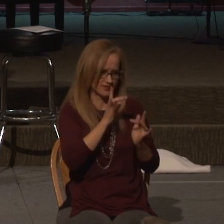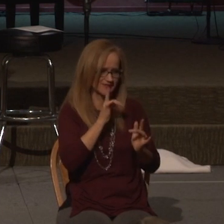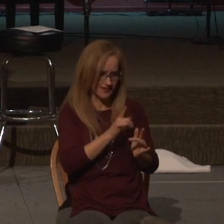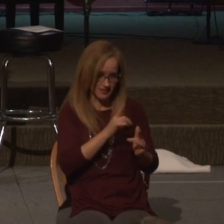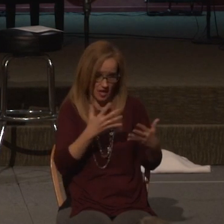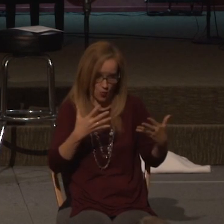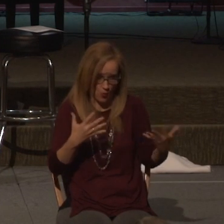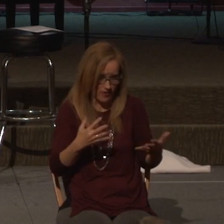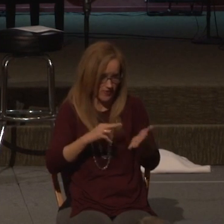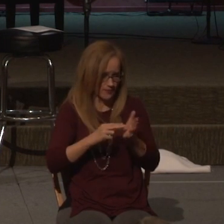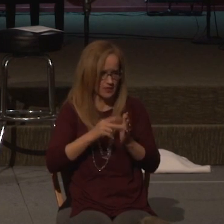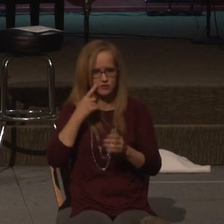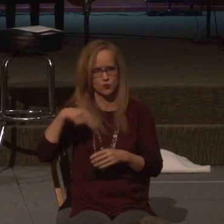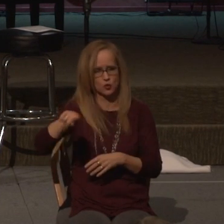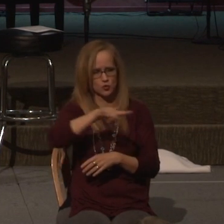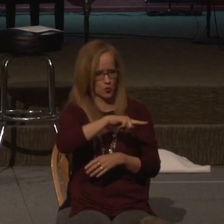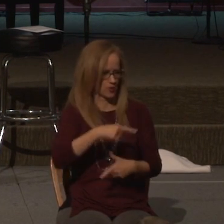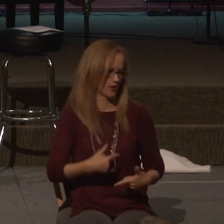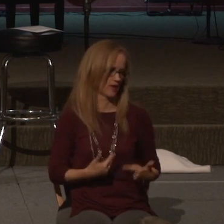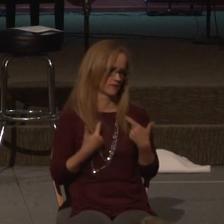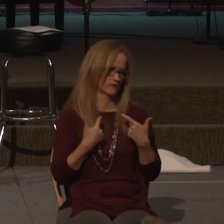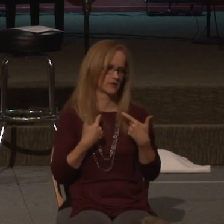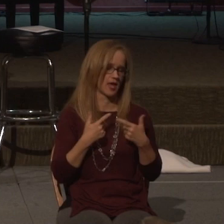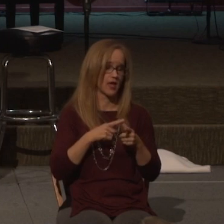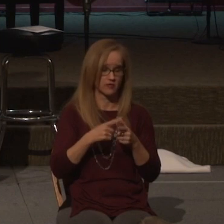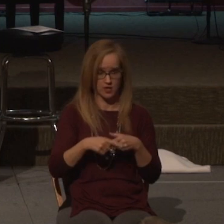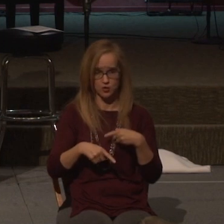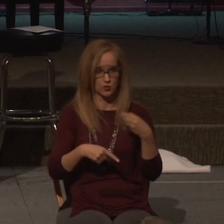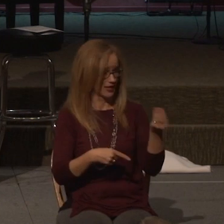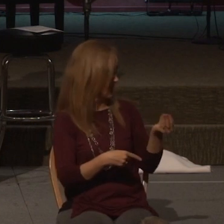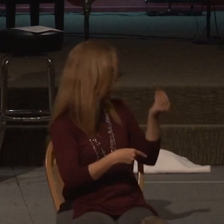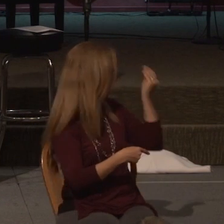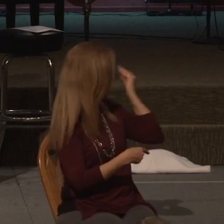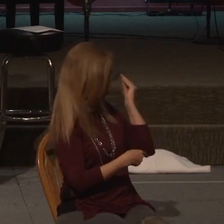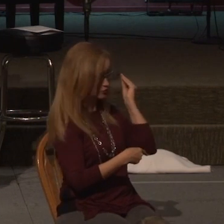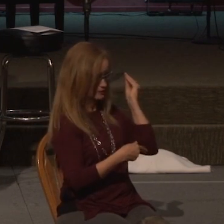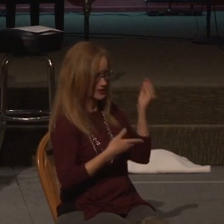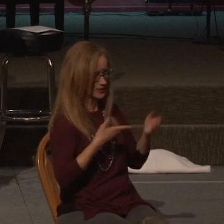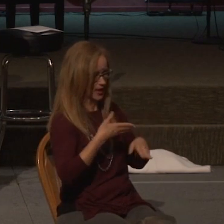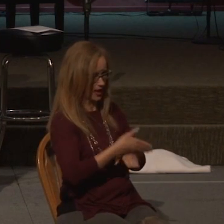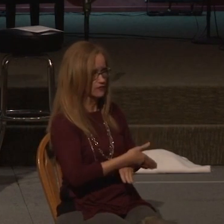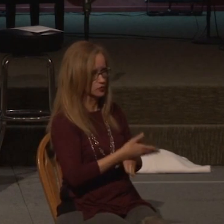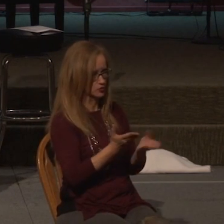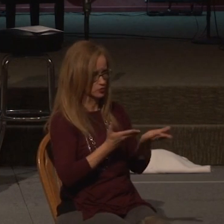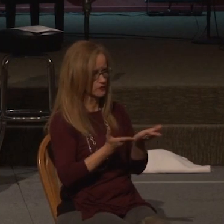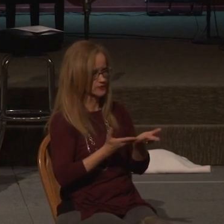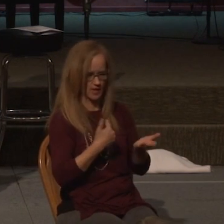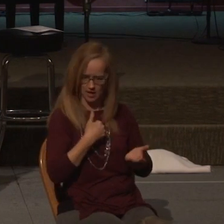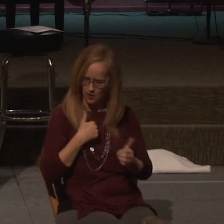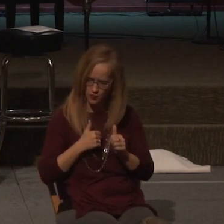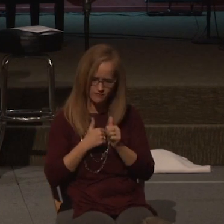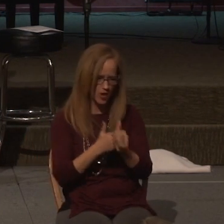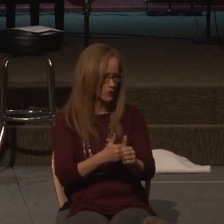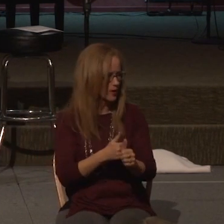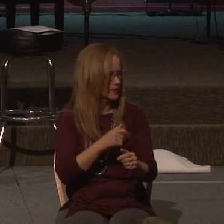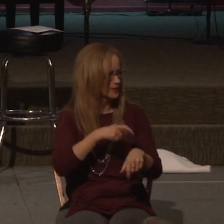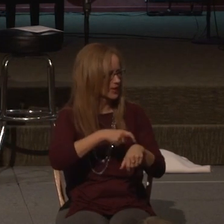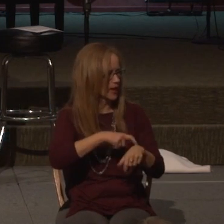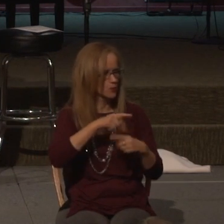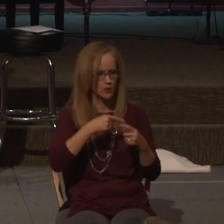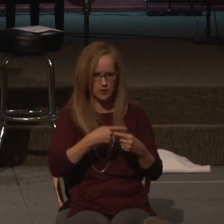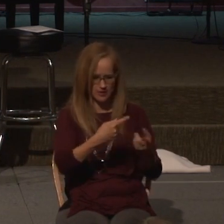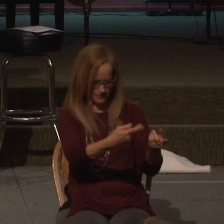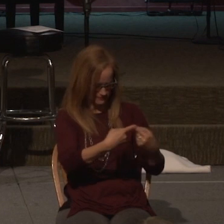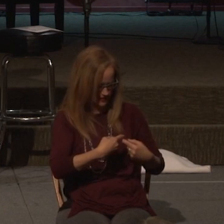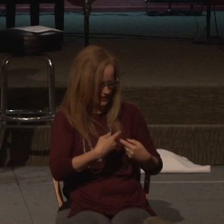mean for your life. And then you can hand that to me after the service, and I'd love to follow up as soon as possible, find a time where we can get together and